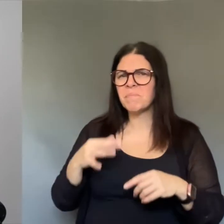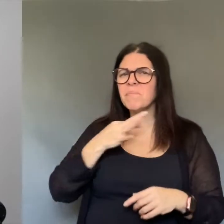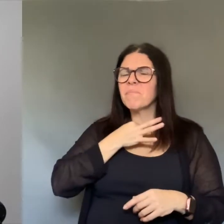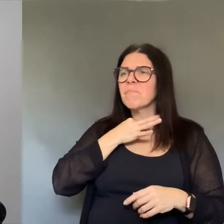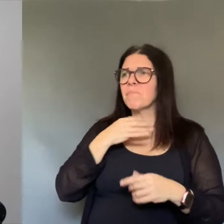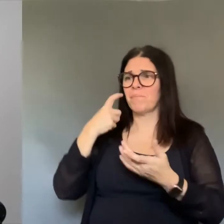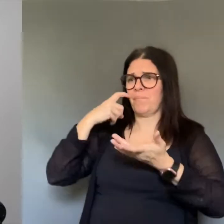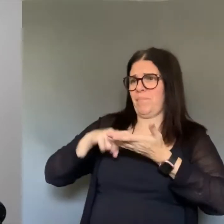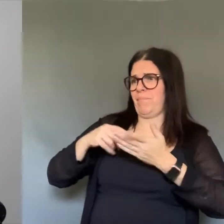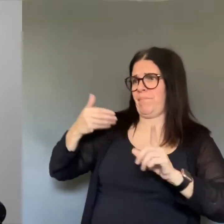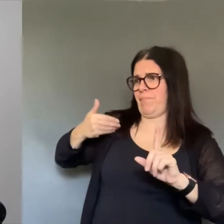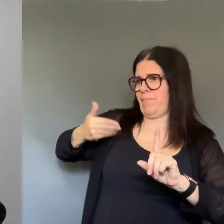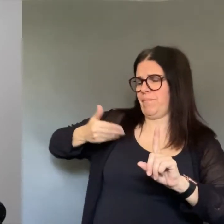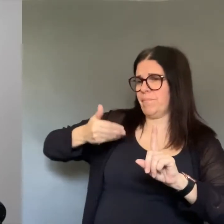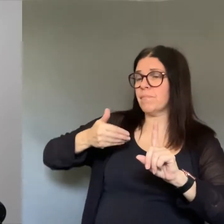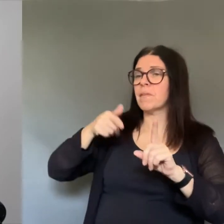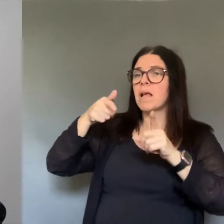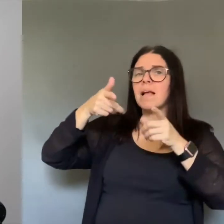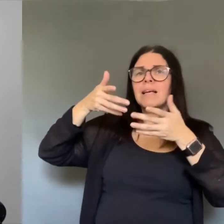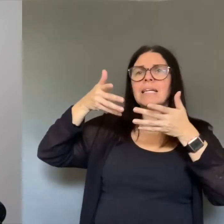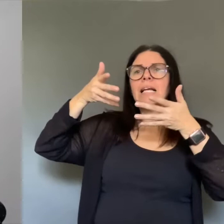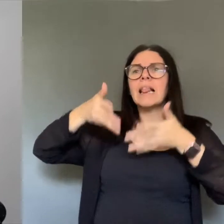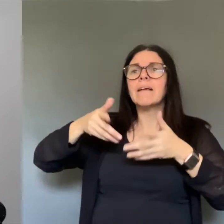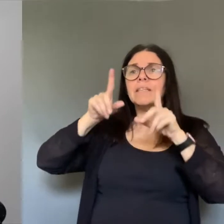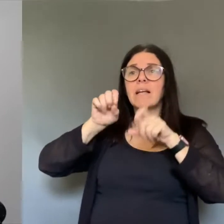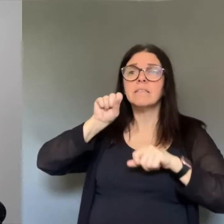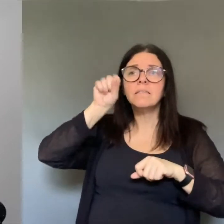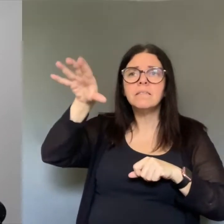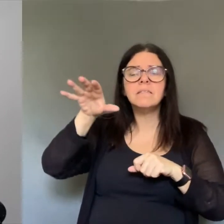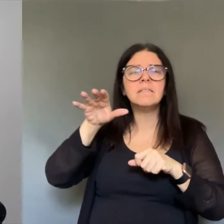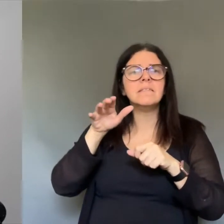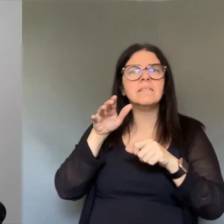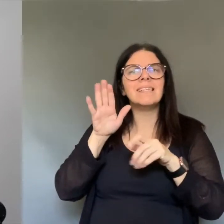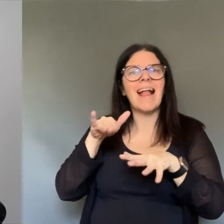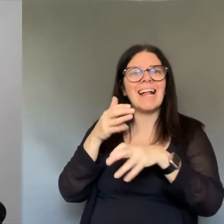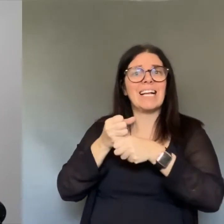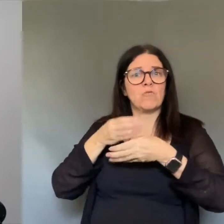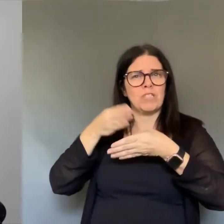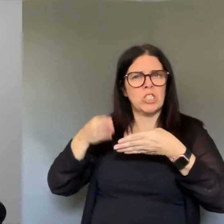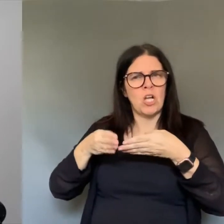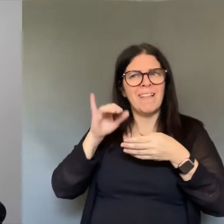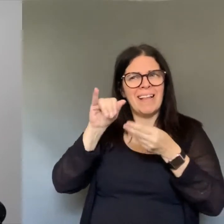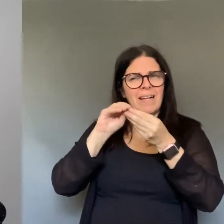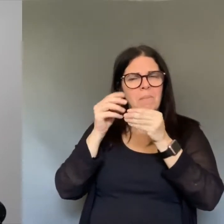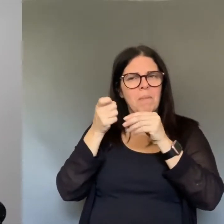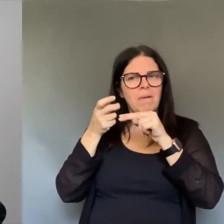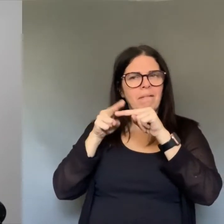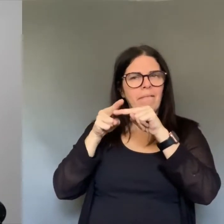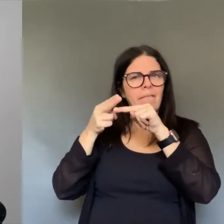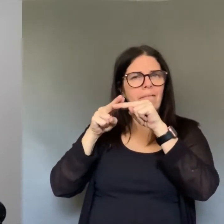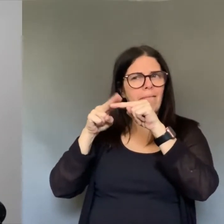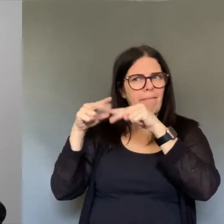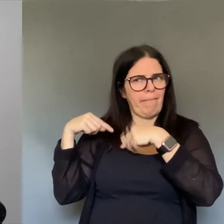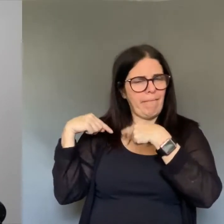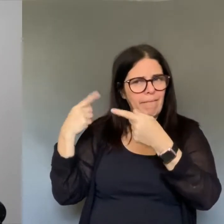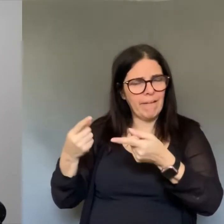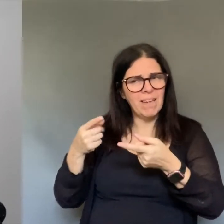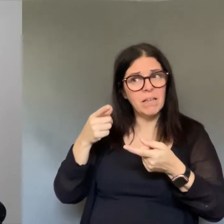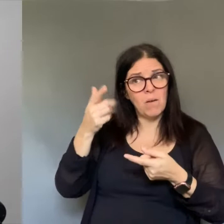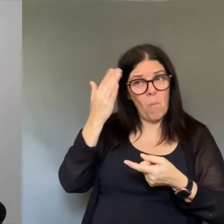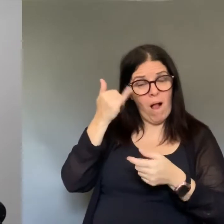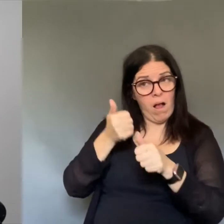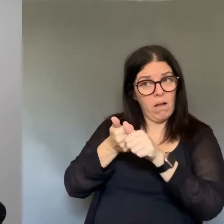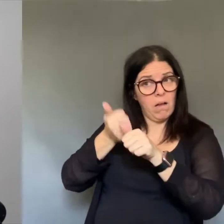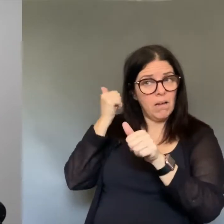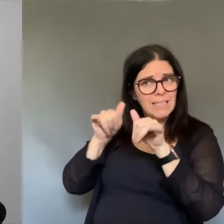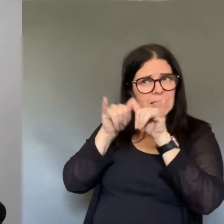Over the past week or so, we've seen an increase in the number of pending tests per day. Is that because of backlogs in the system, or